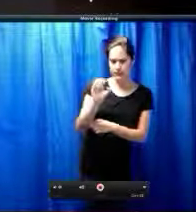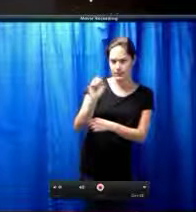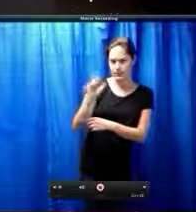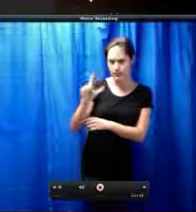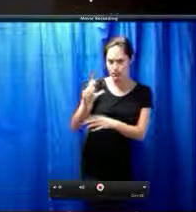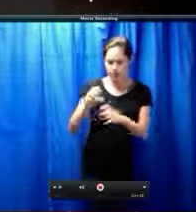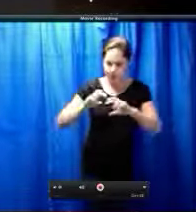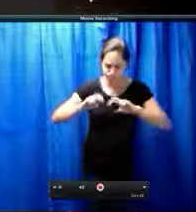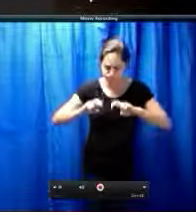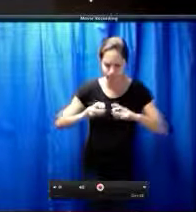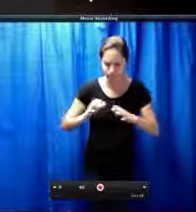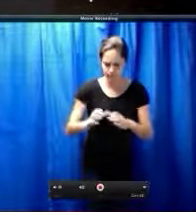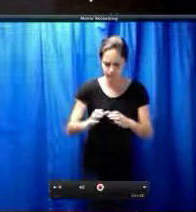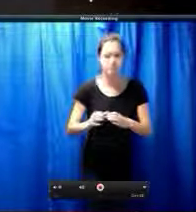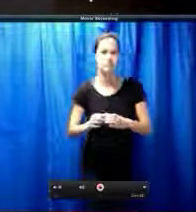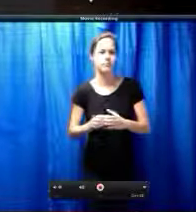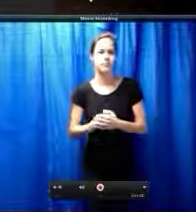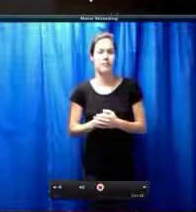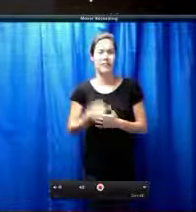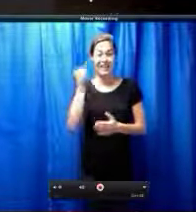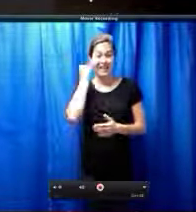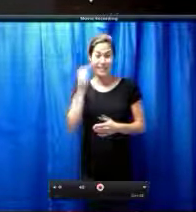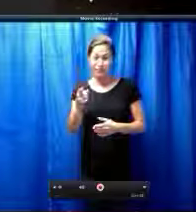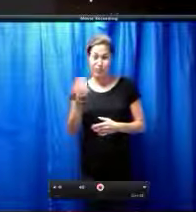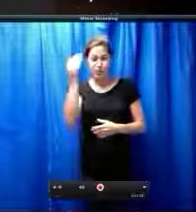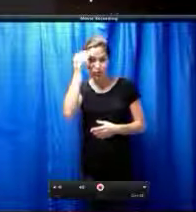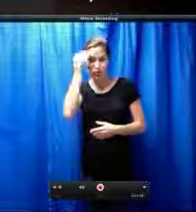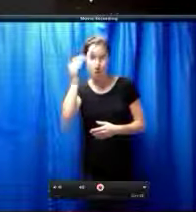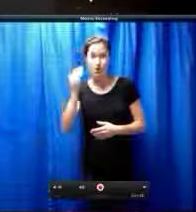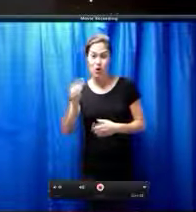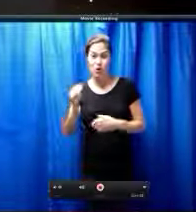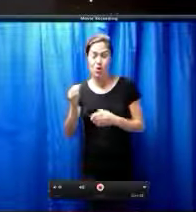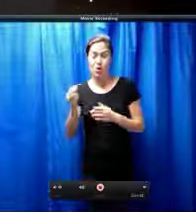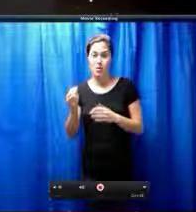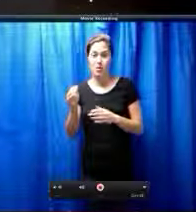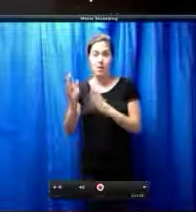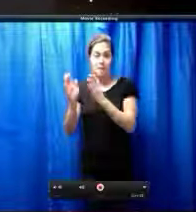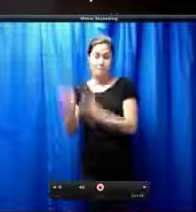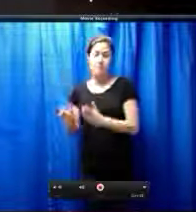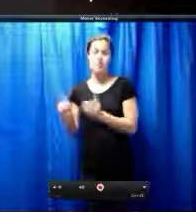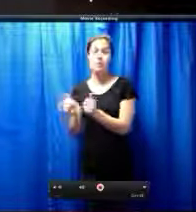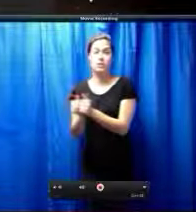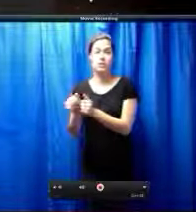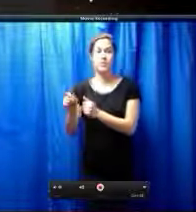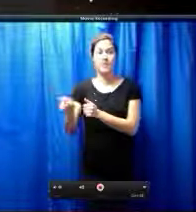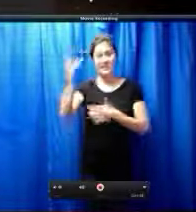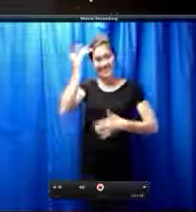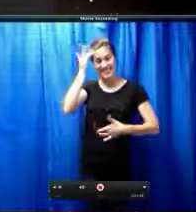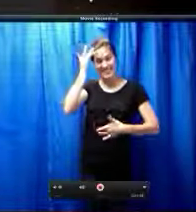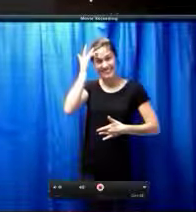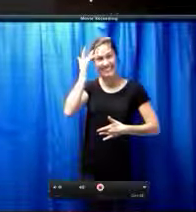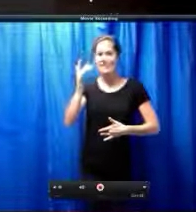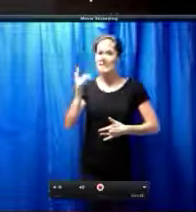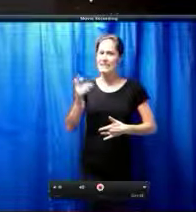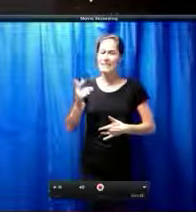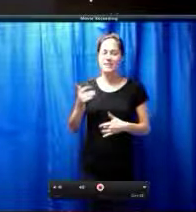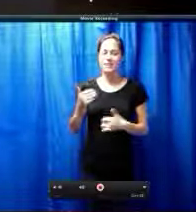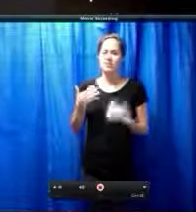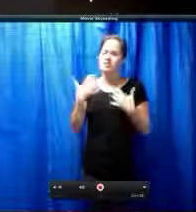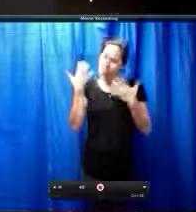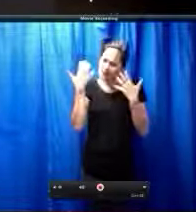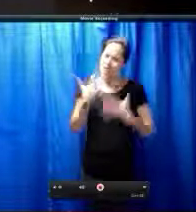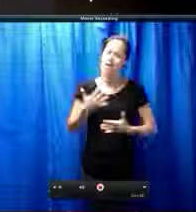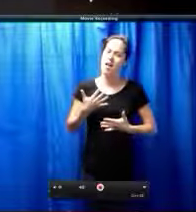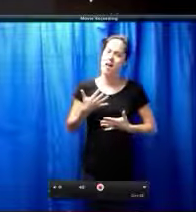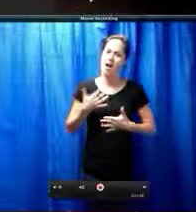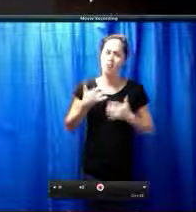been around a person with cancer, they can be pretty devastating. When they're caught early enough, usually a surgery can be enough, and sometimes